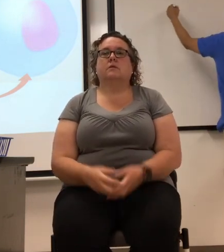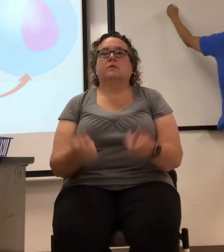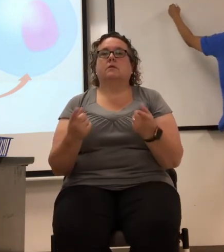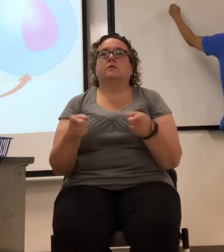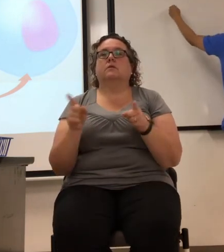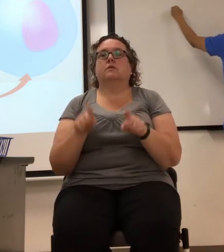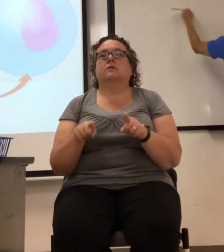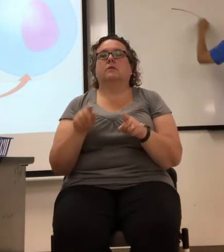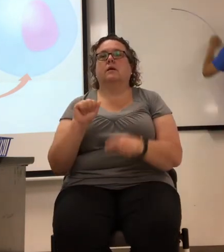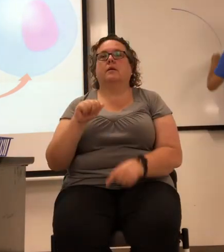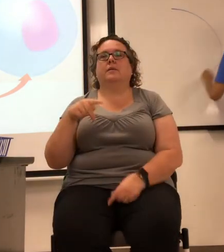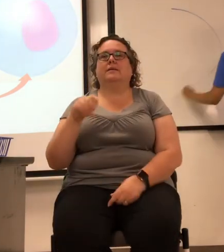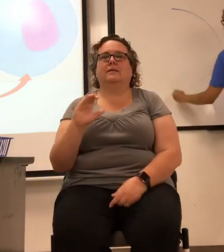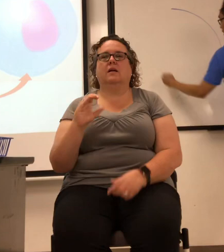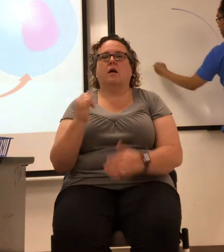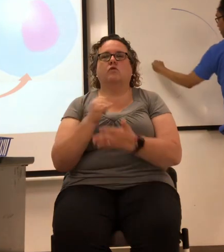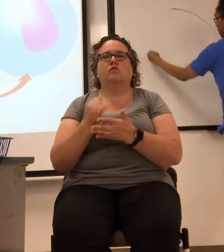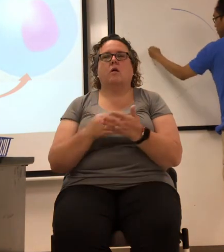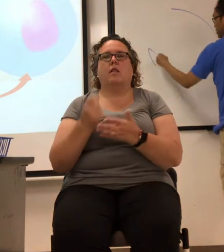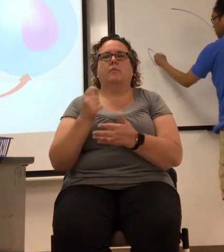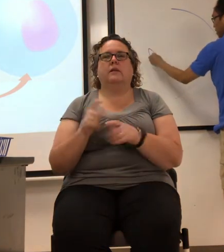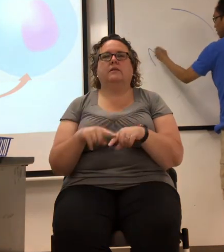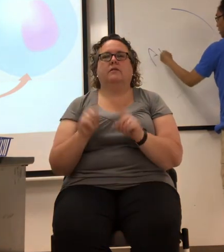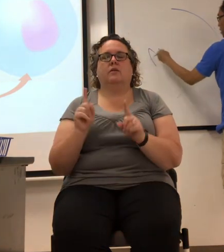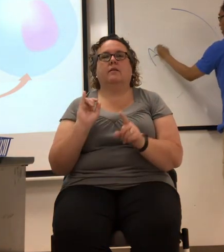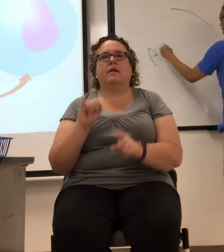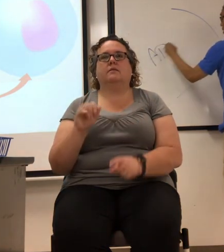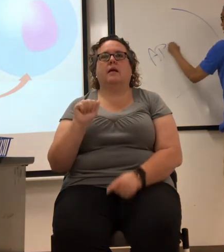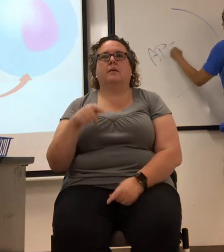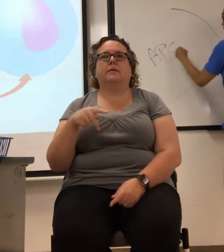See, I'll draw it a little differently. That's the APC.